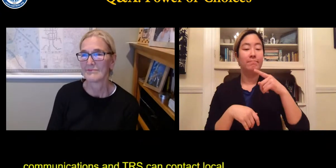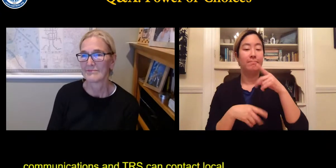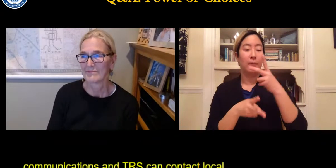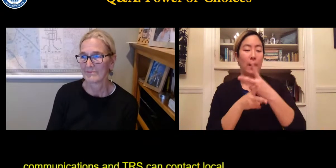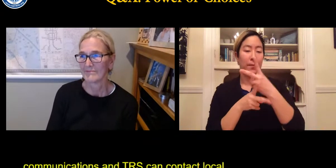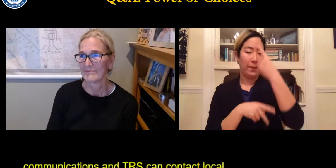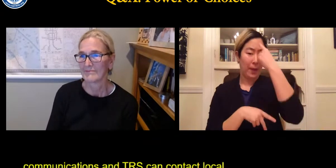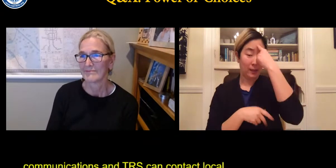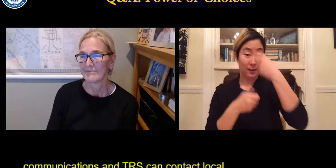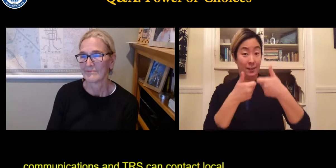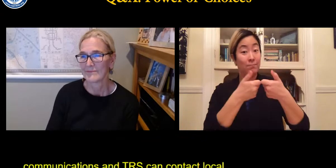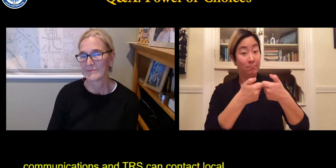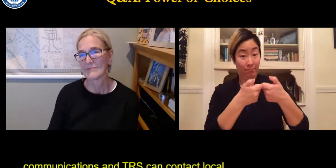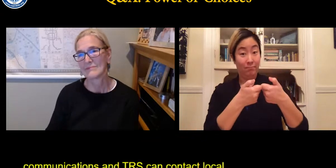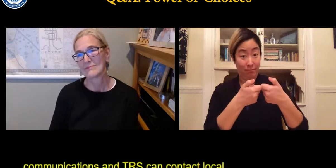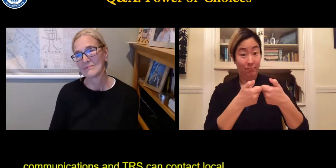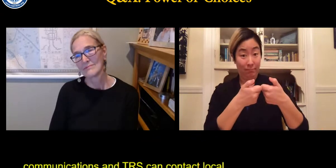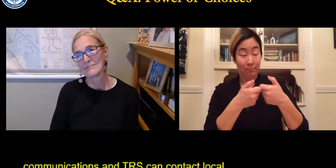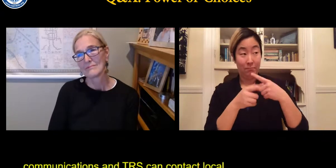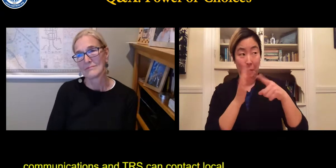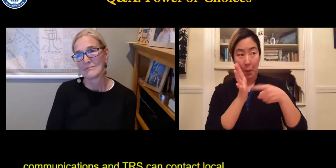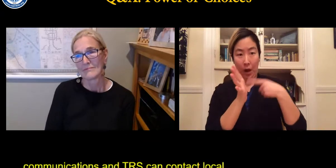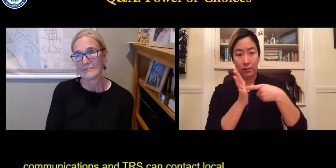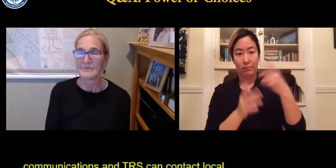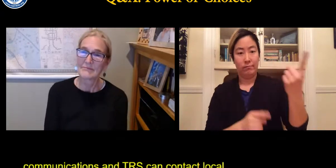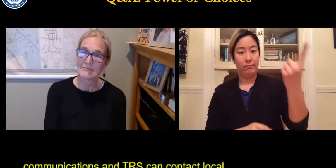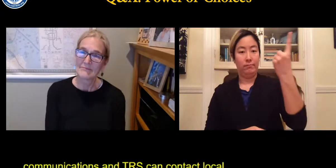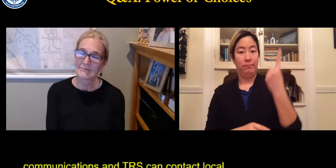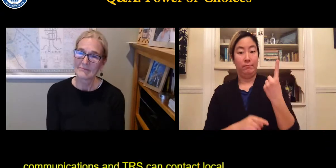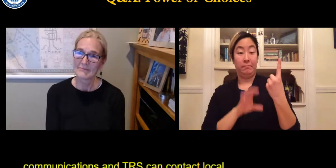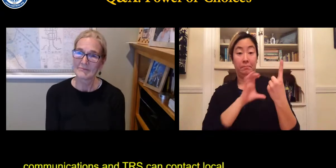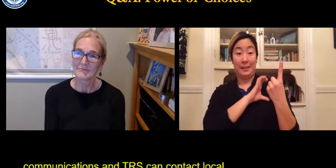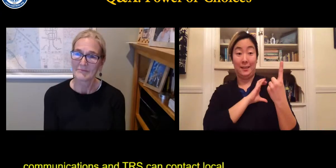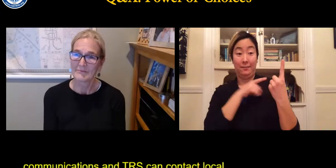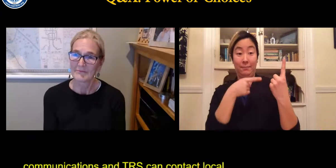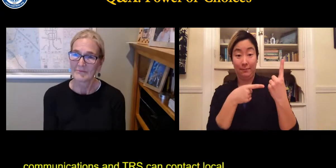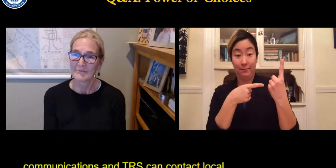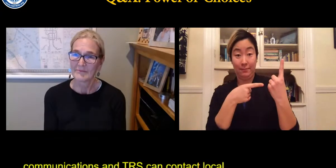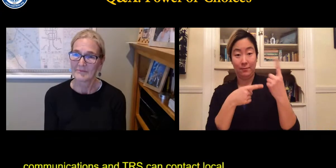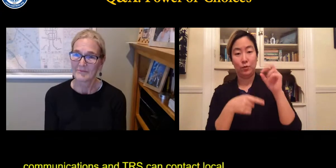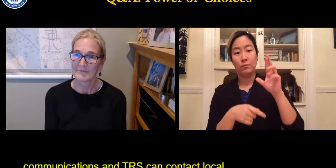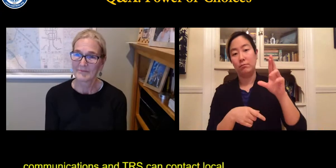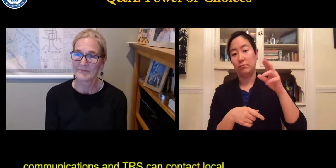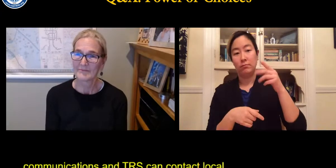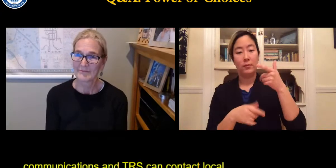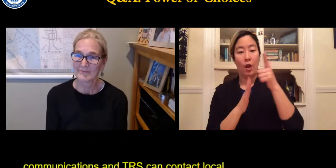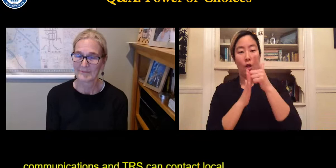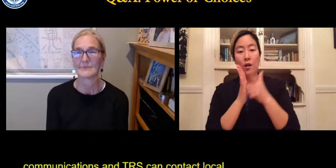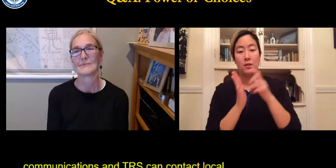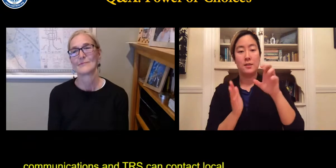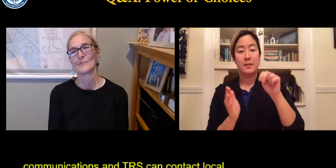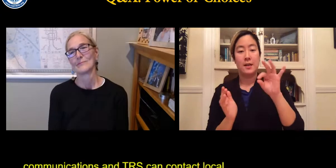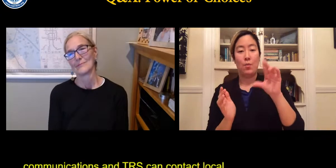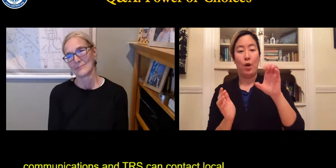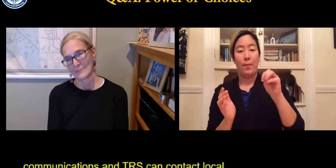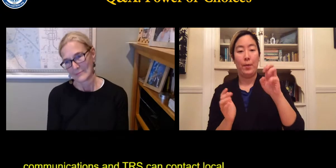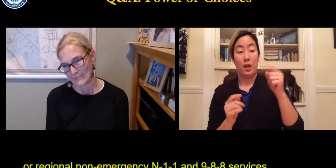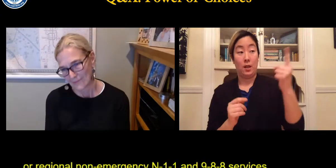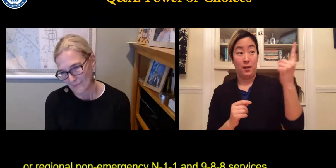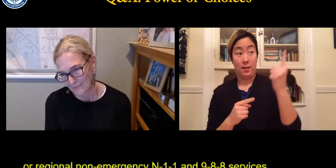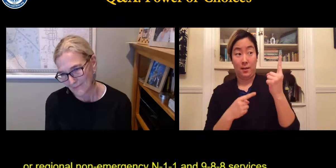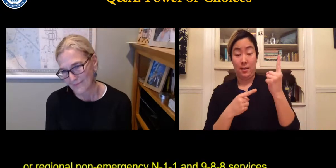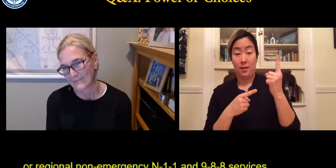phone, or via video relay service. So it's nice to be able to access them via text. However, keep in mind